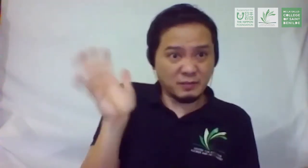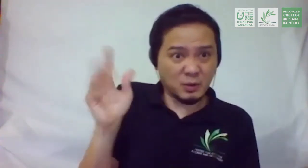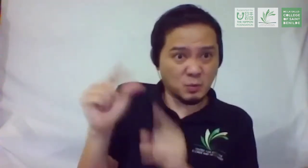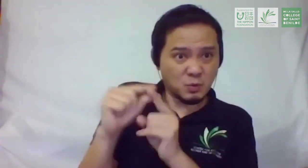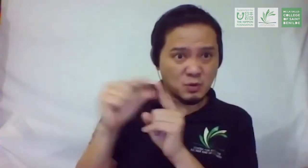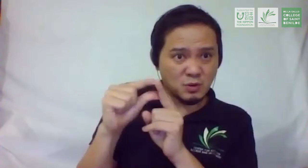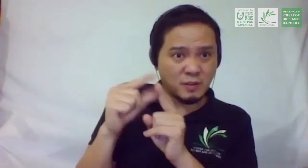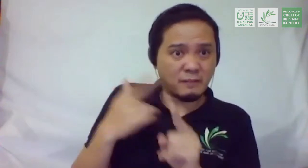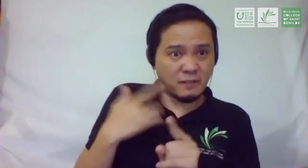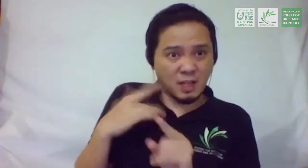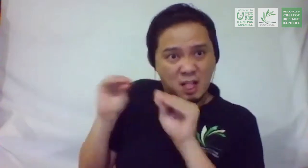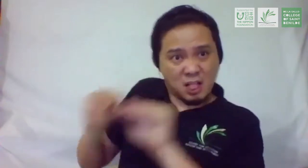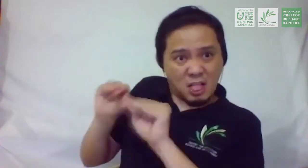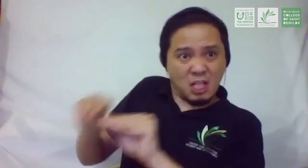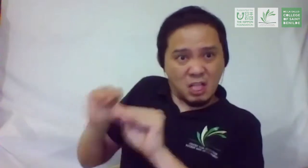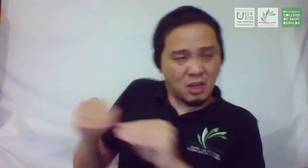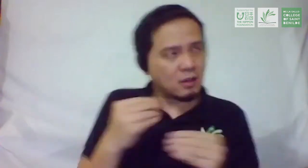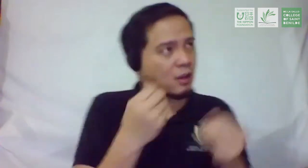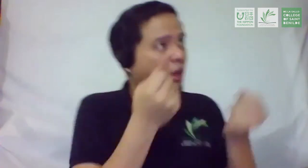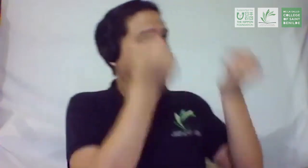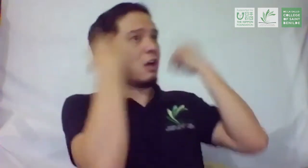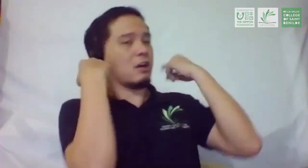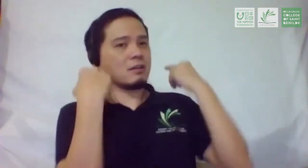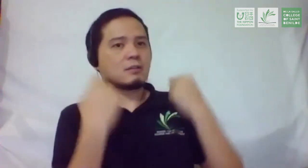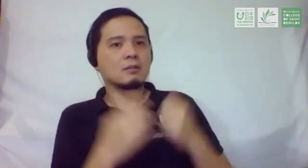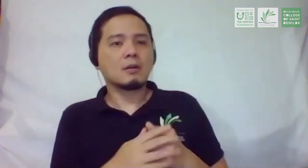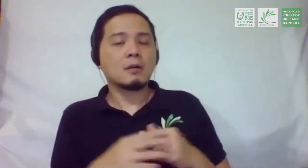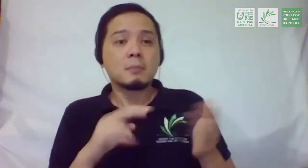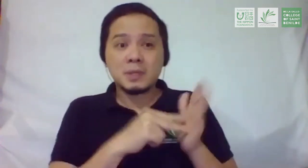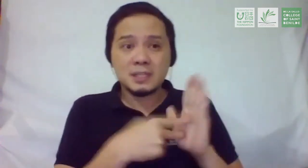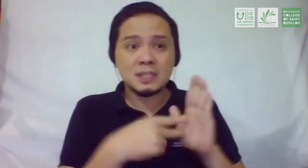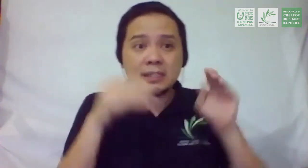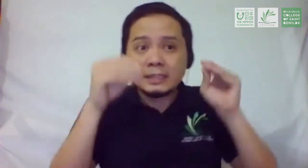Okay, so the teacher doesn't follow the book.